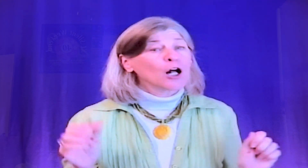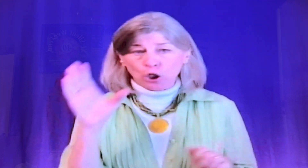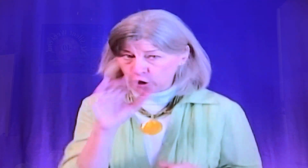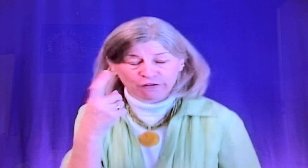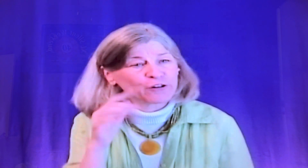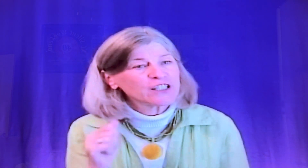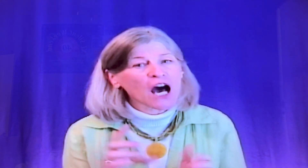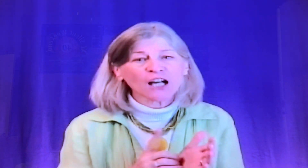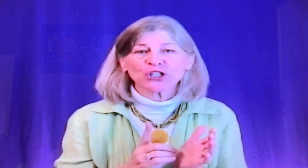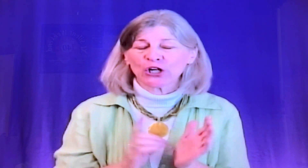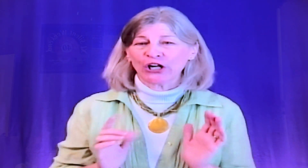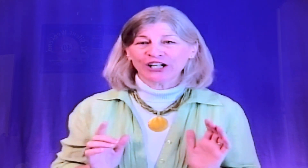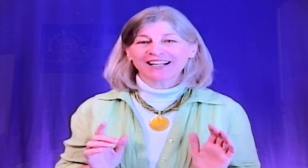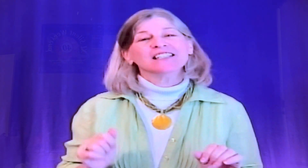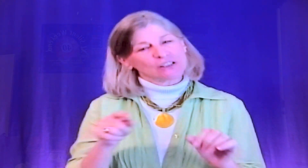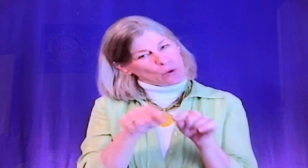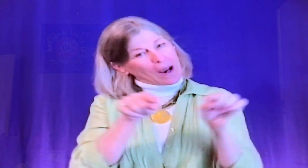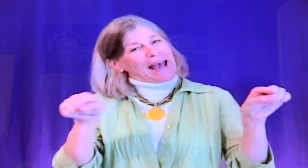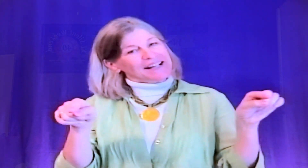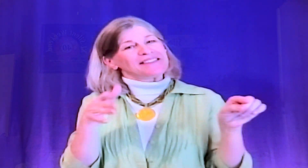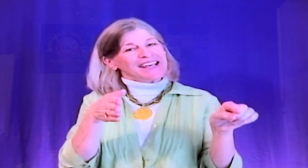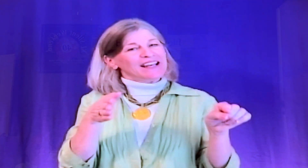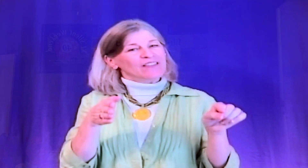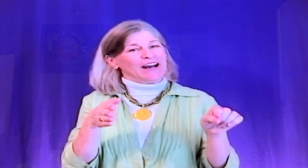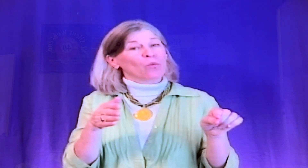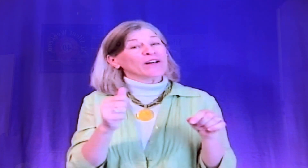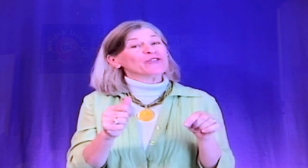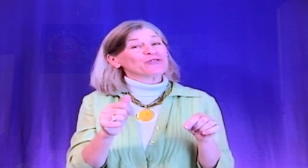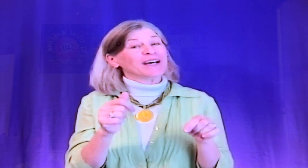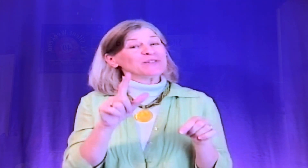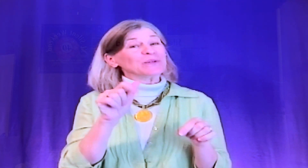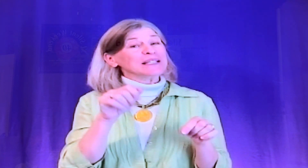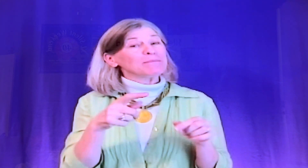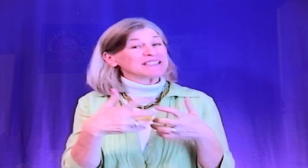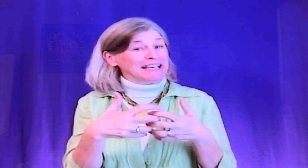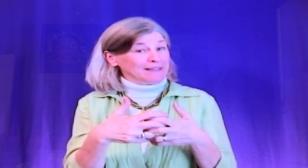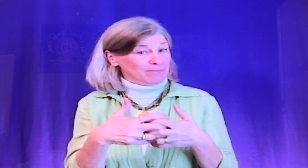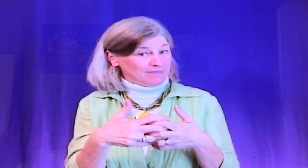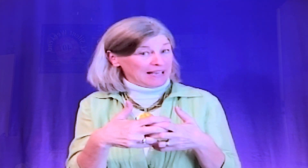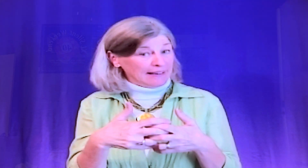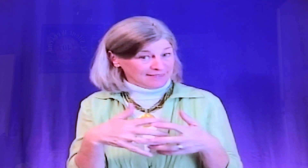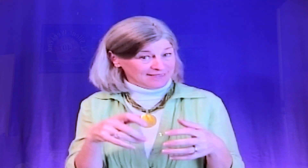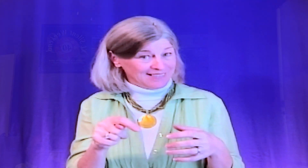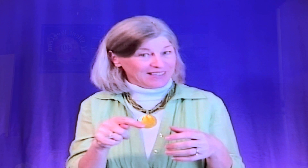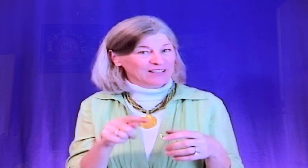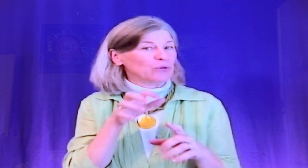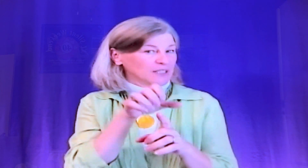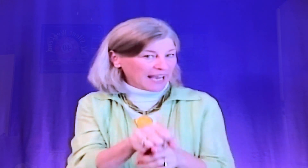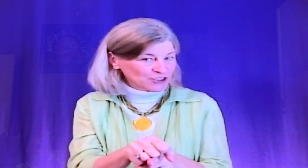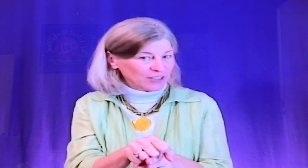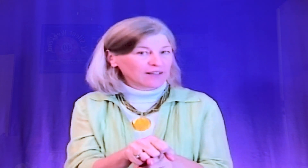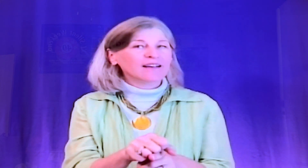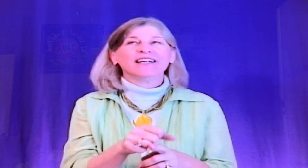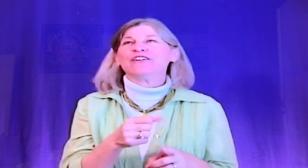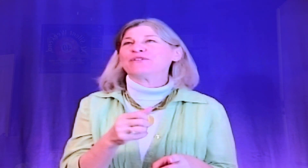looked for the doctor. So anything in there when you're trying to lip sync it, you will catch it. If you